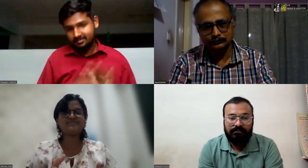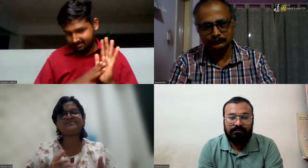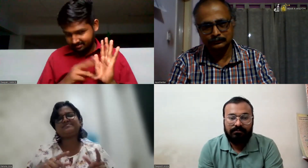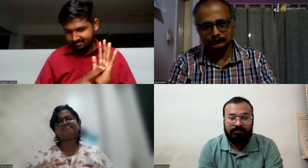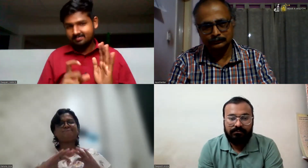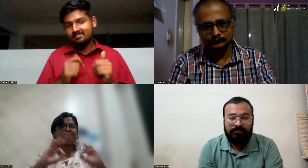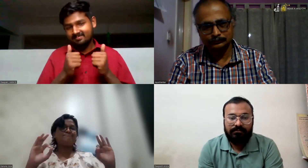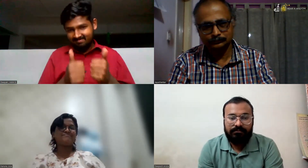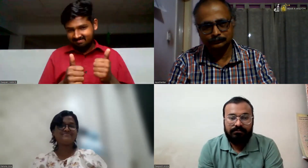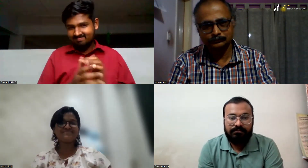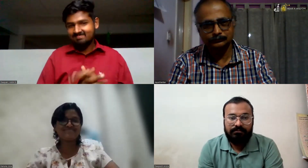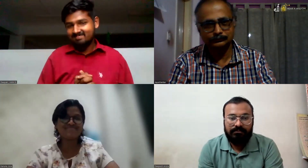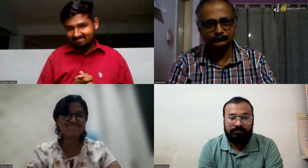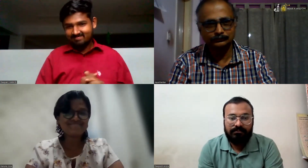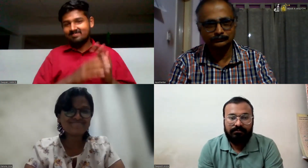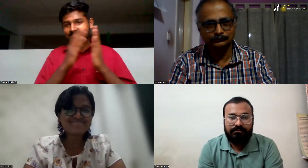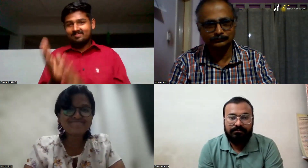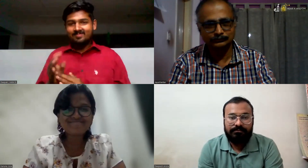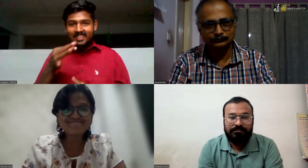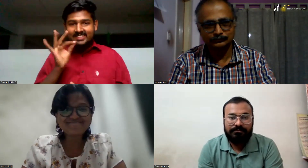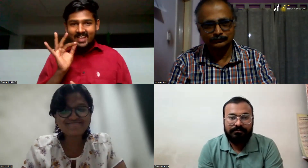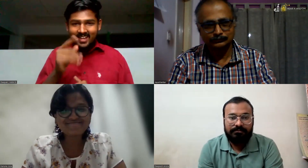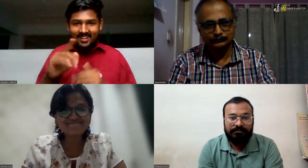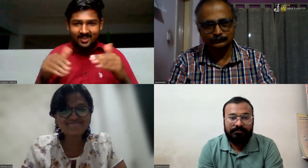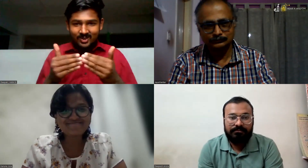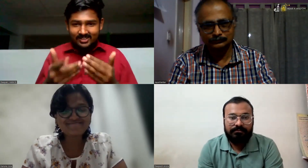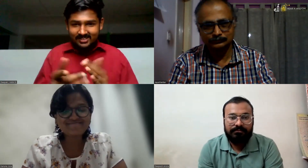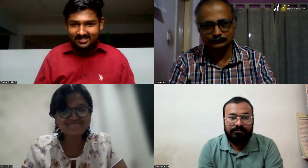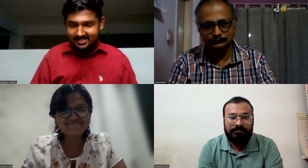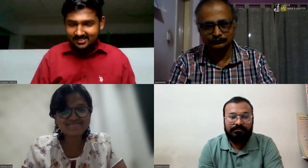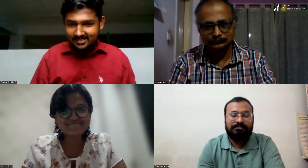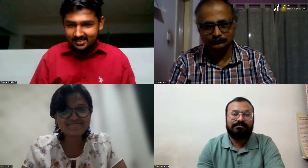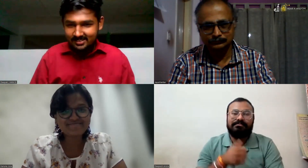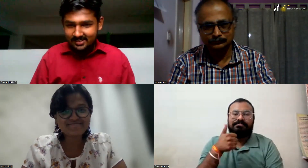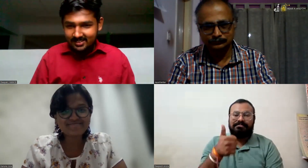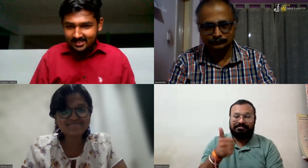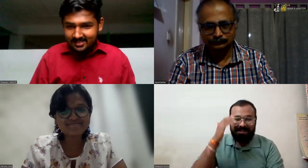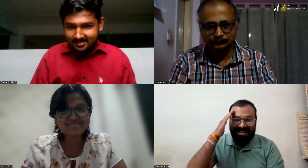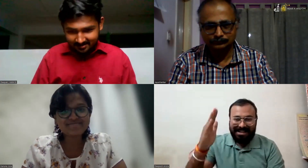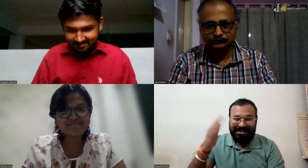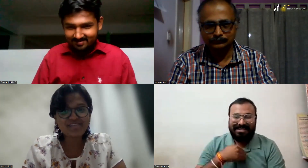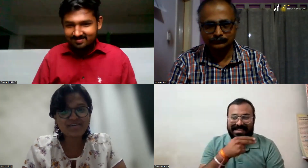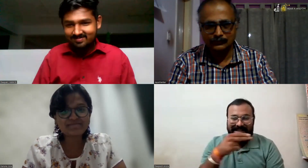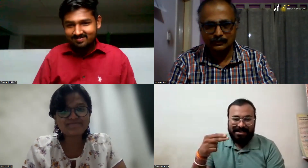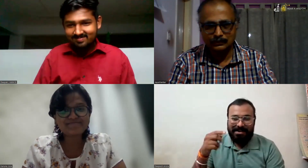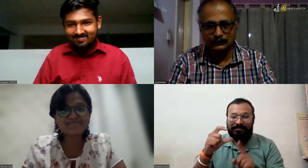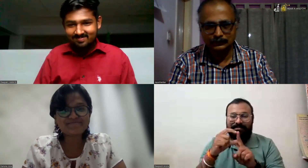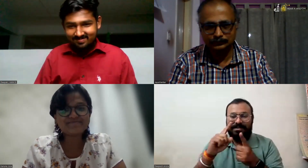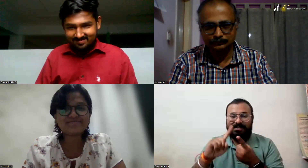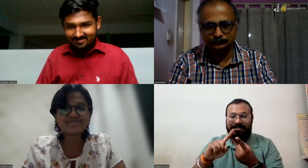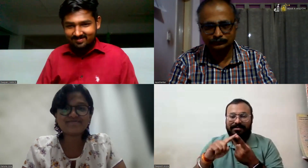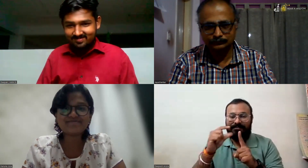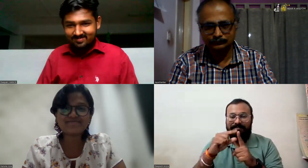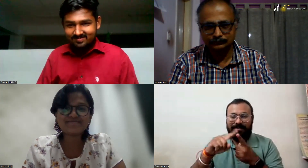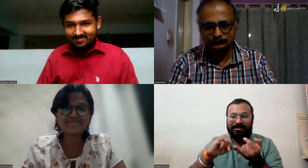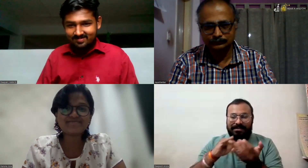in a MNC. Okay, you're working in MNC. Great. And now, Deepesh, could you please introduce yourself? So,